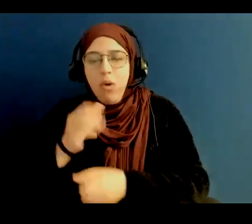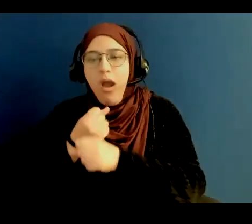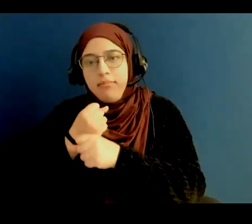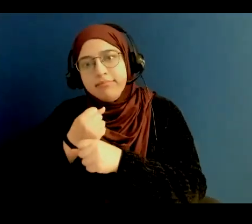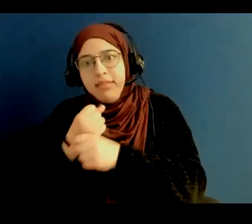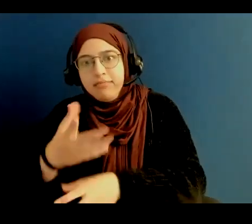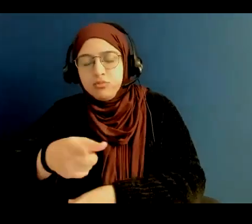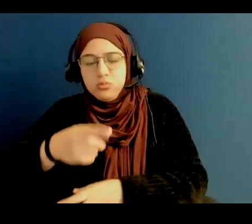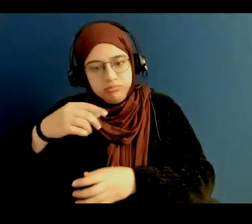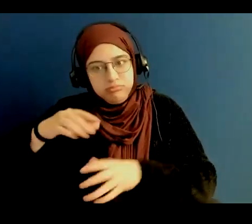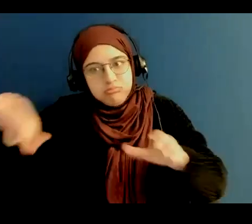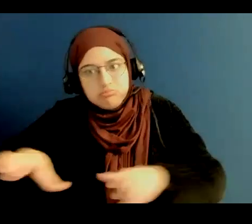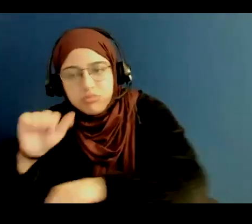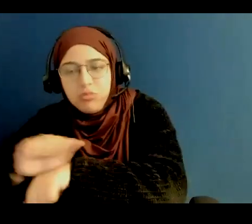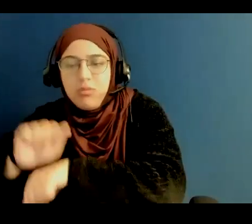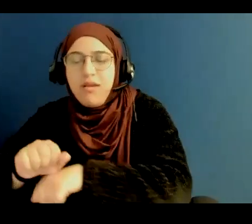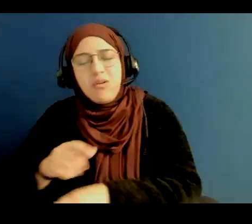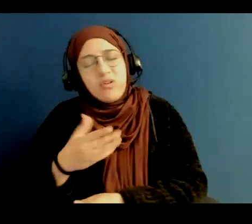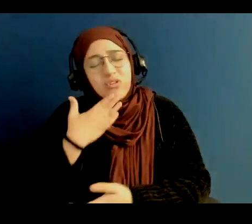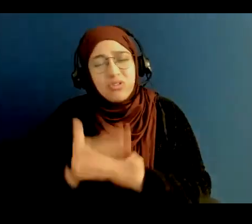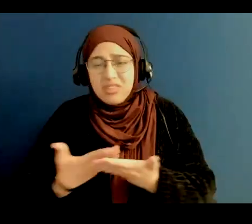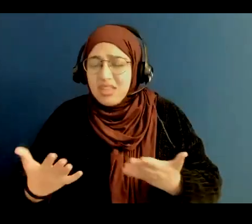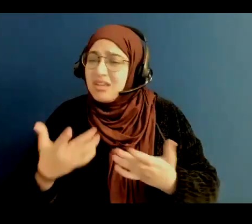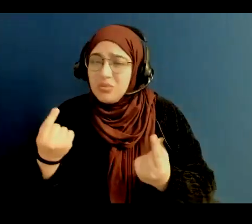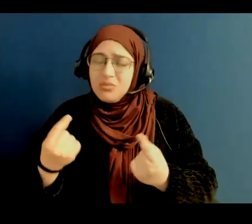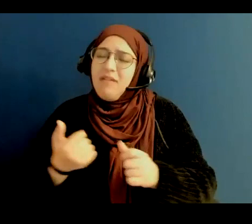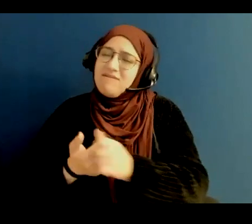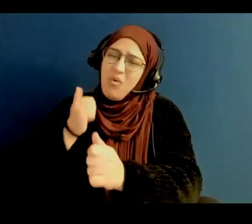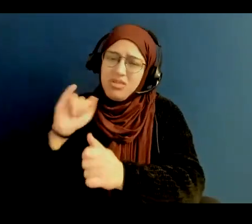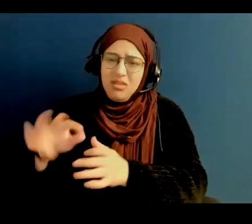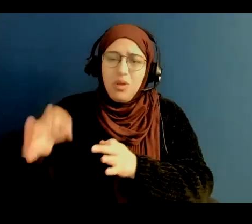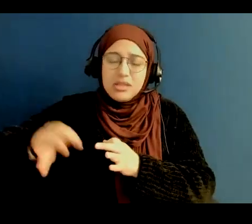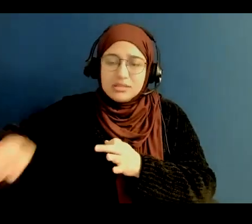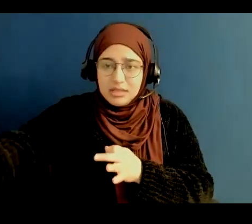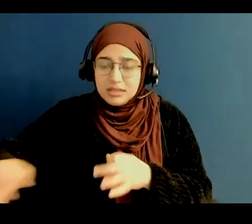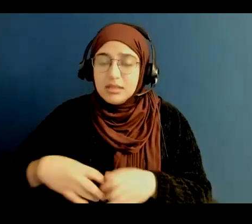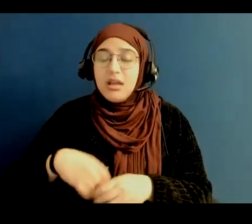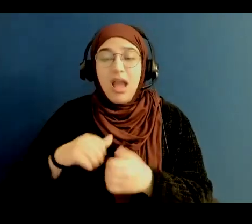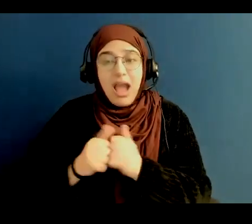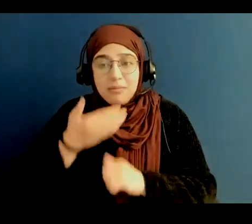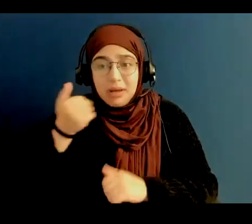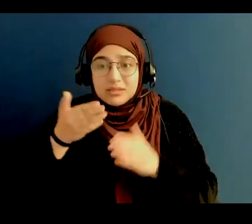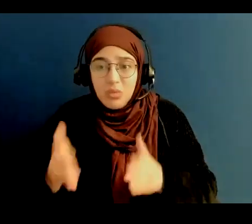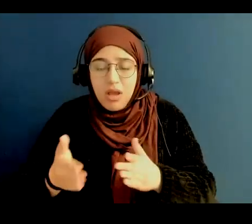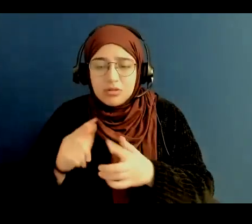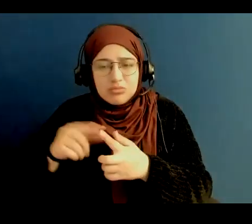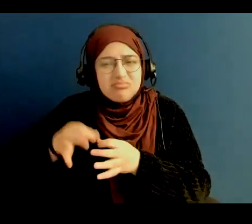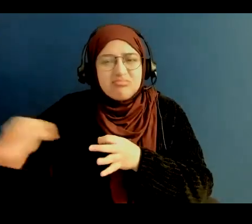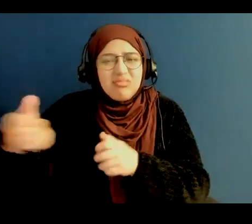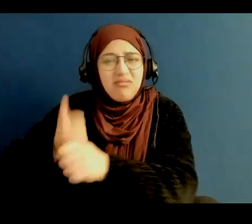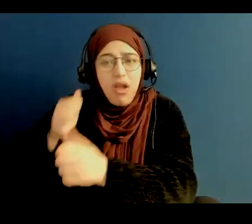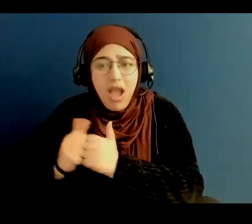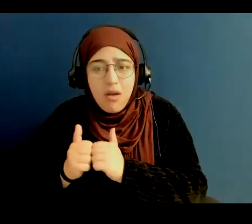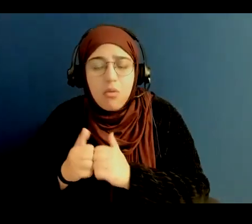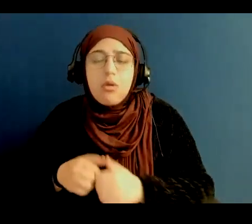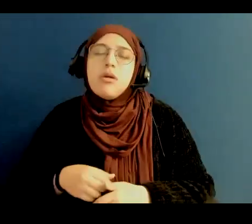procrastination. And again, there will be times where you procrastinate, but the best way to procrastinate is by planning the procrastination